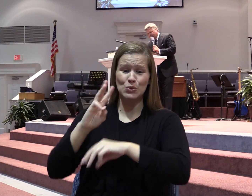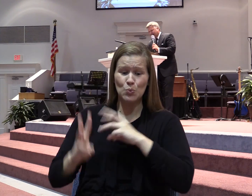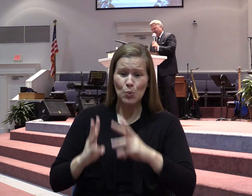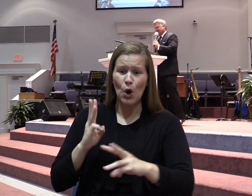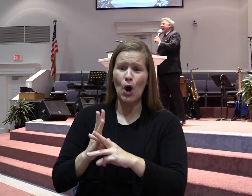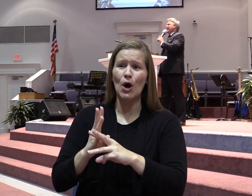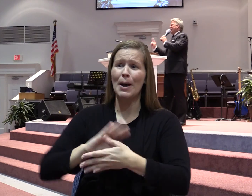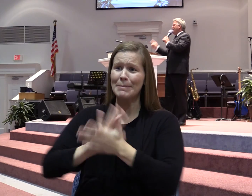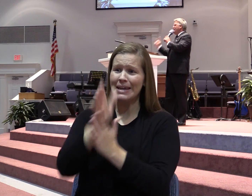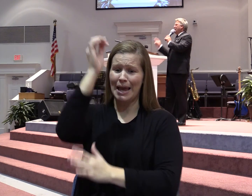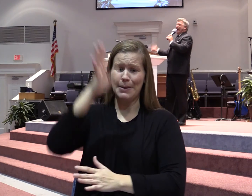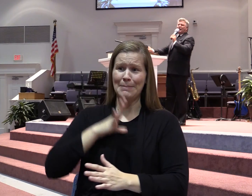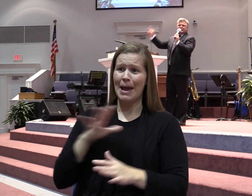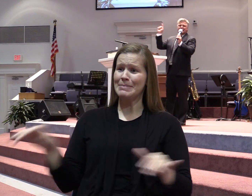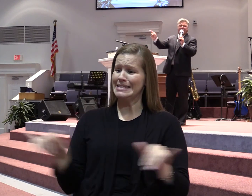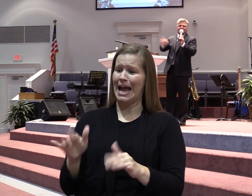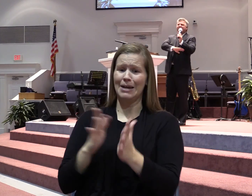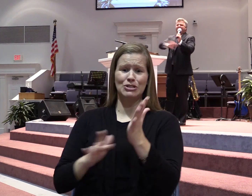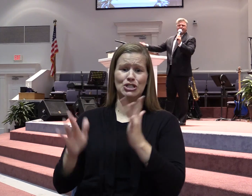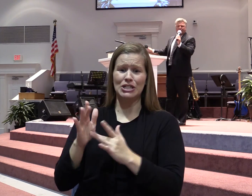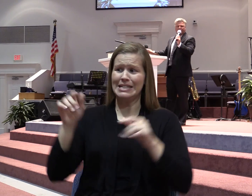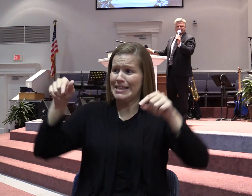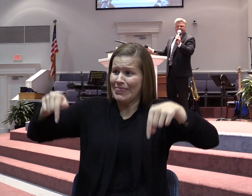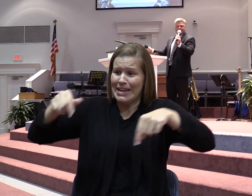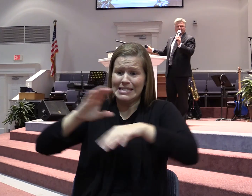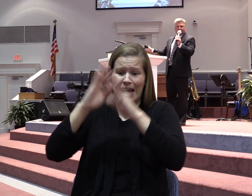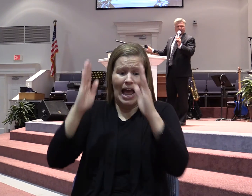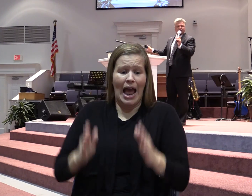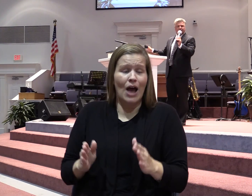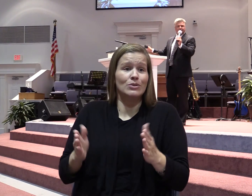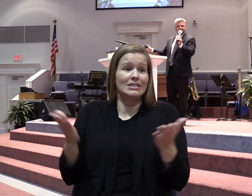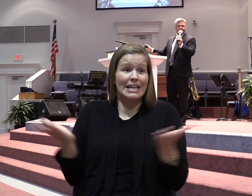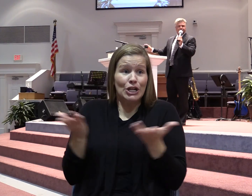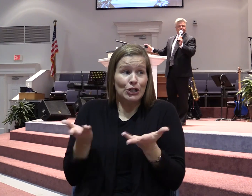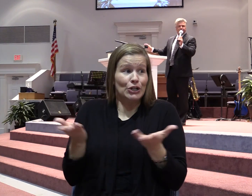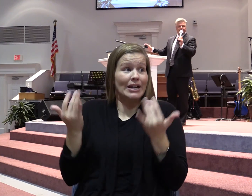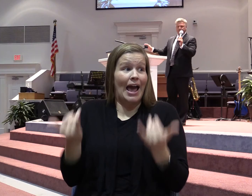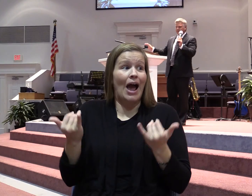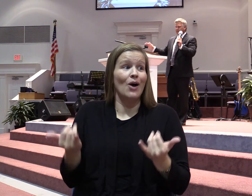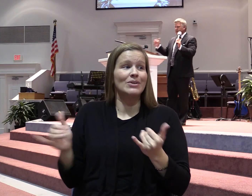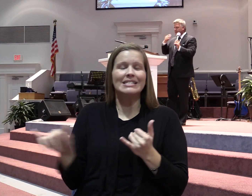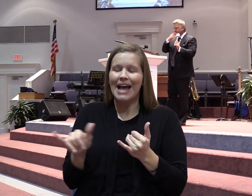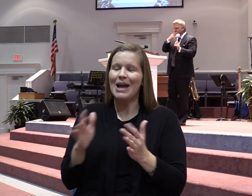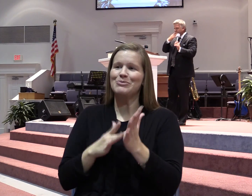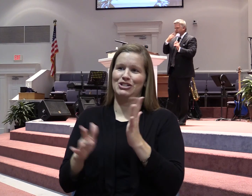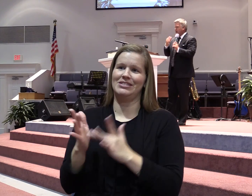same Jesus is in this house to touch every person in this room.